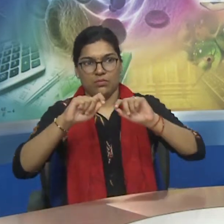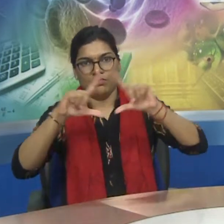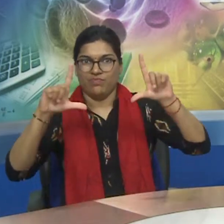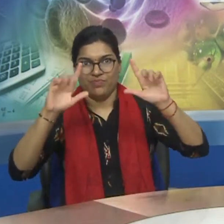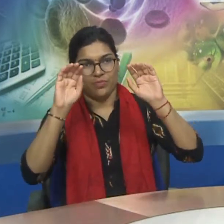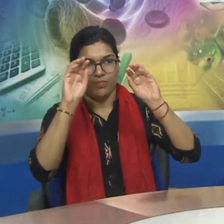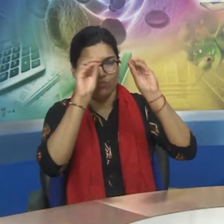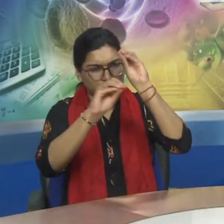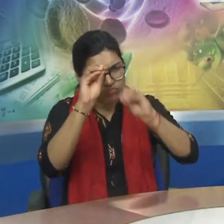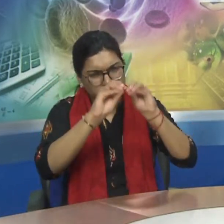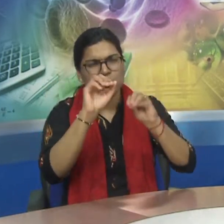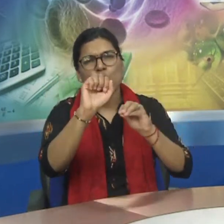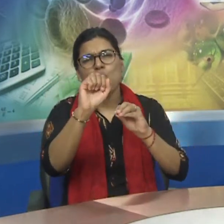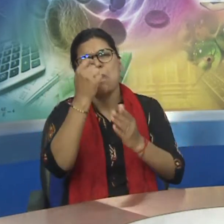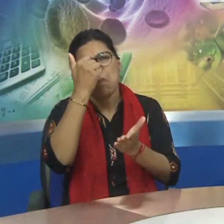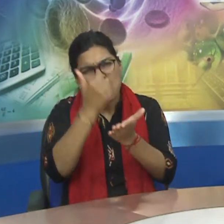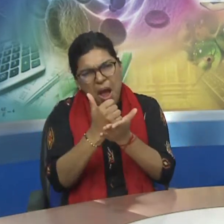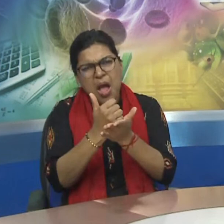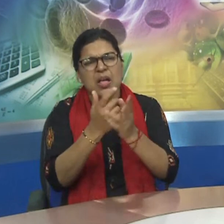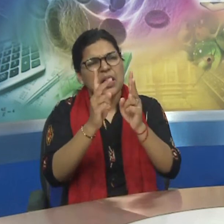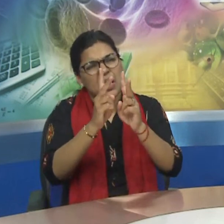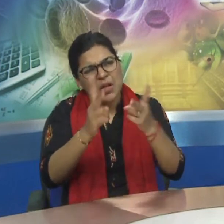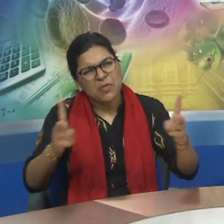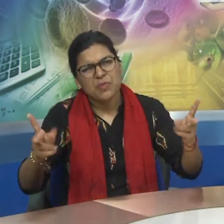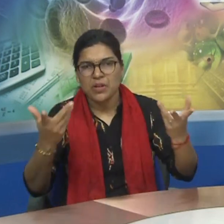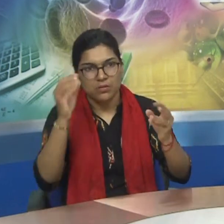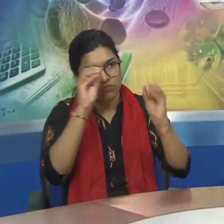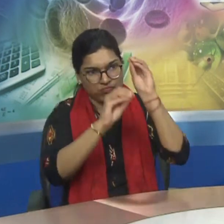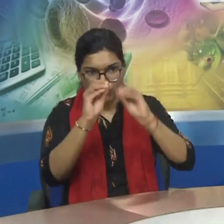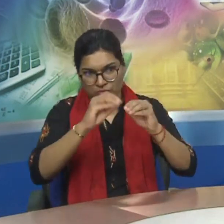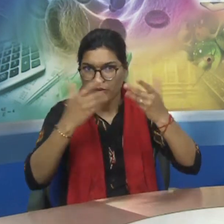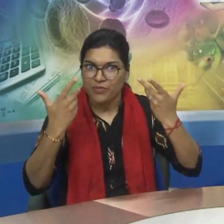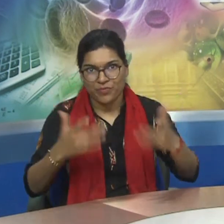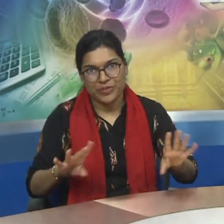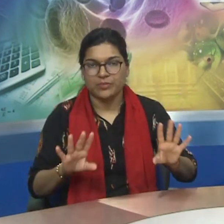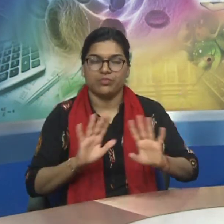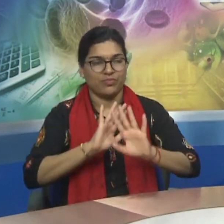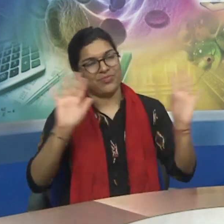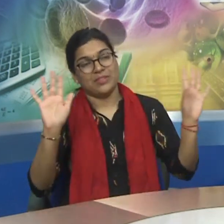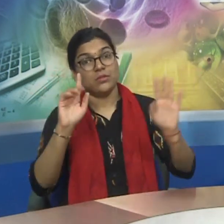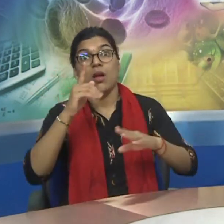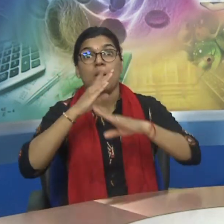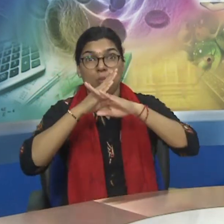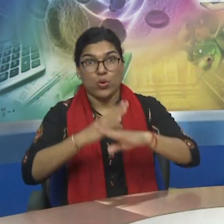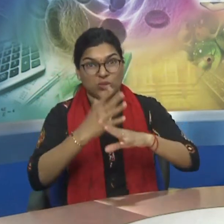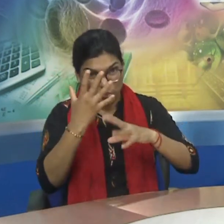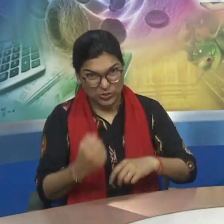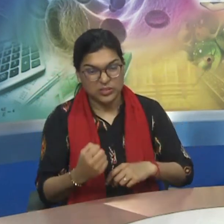And here we can understand how can we enter a password in the protect